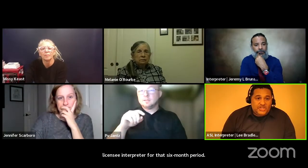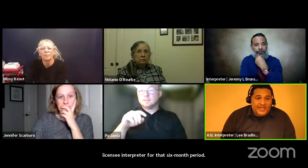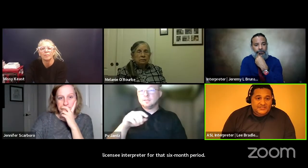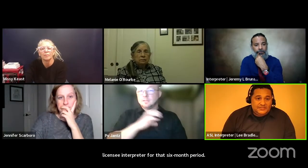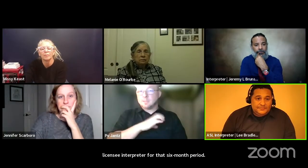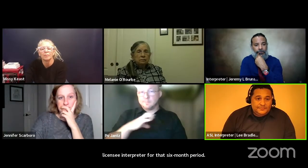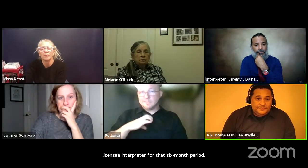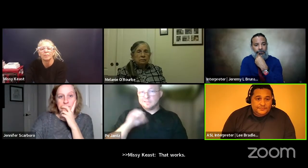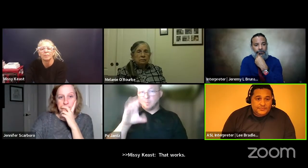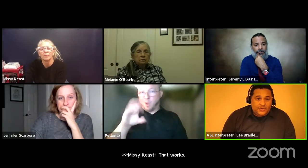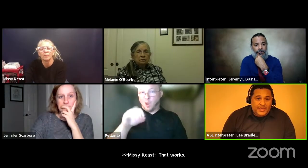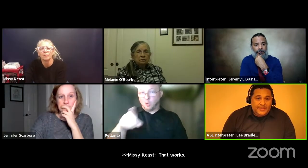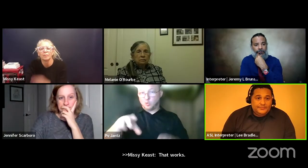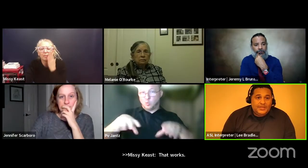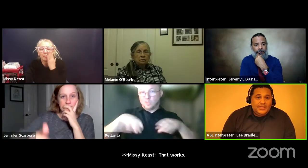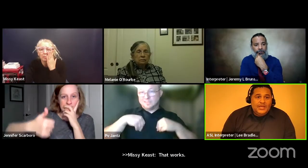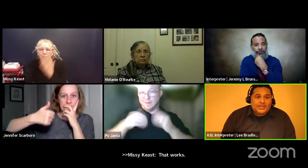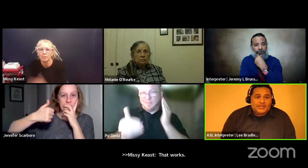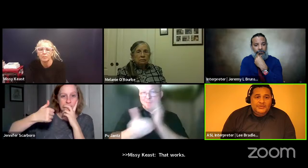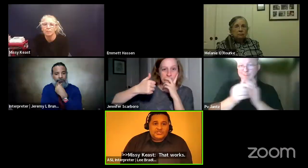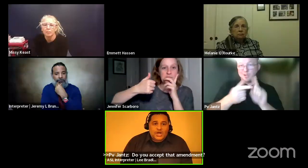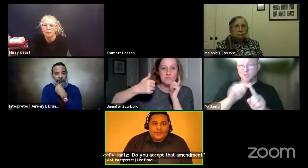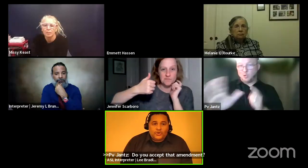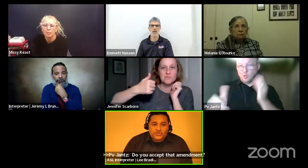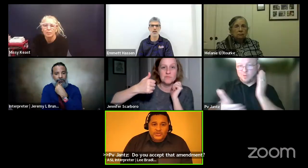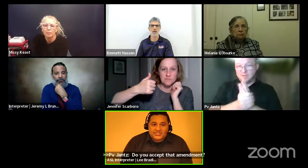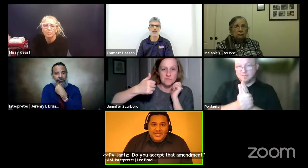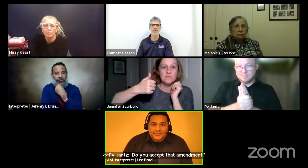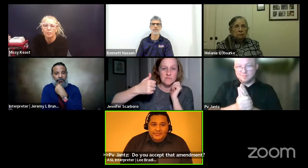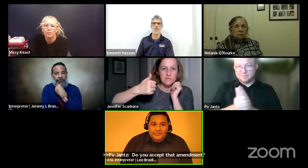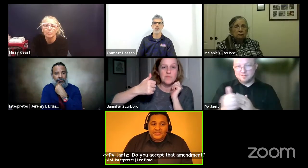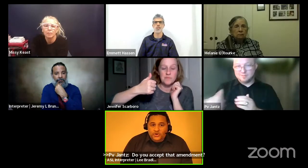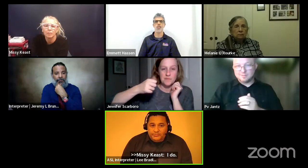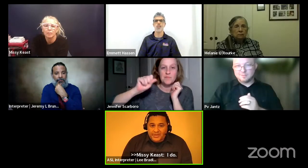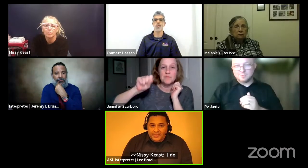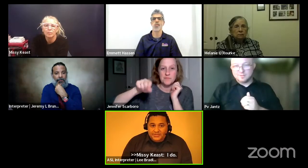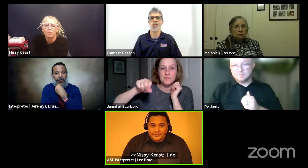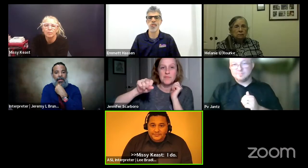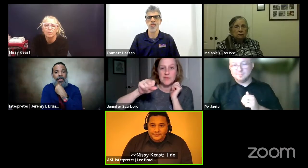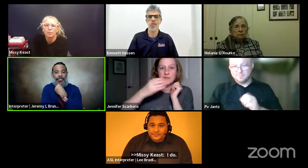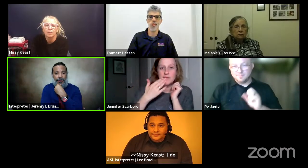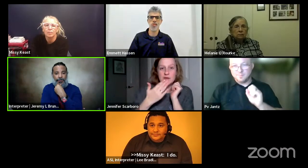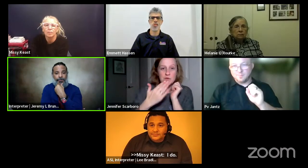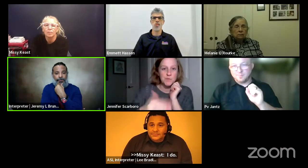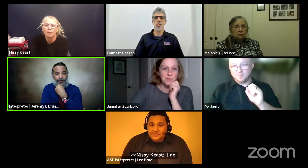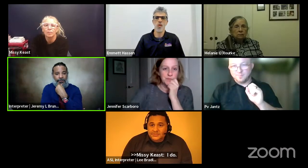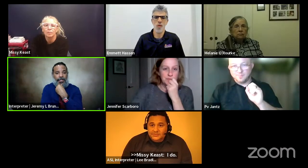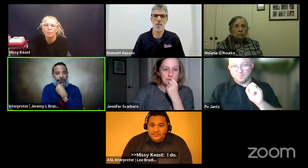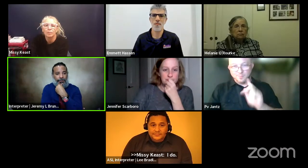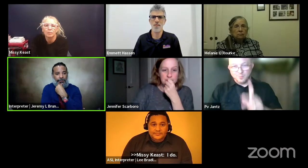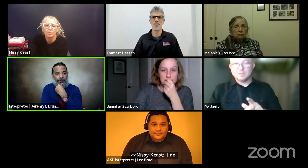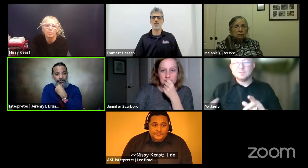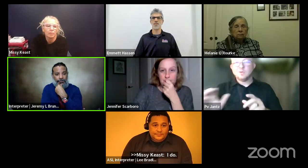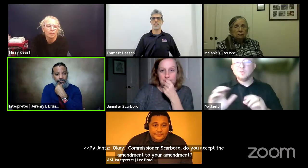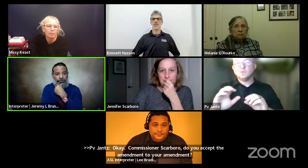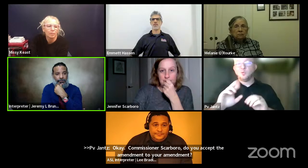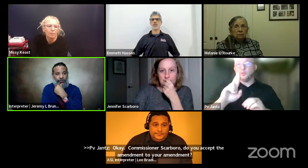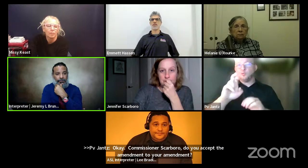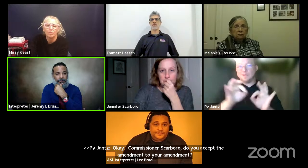Commissioner Jantz? Okay. Commissioner Scarborough, do you accept the amendment to your amendment? I do. Thank you.